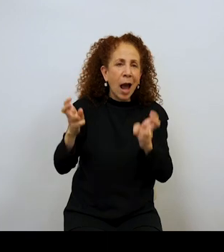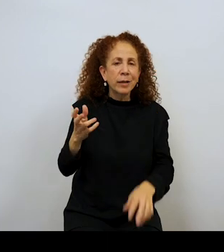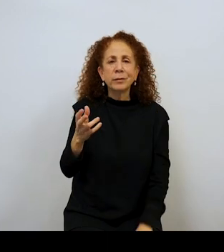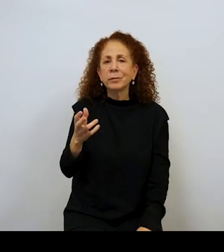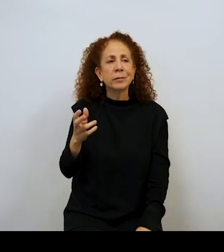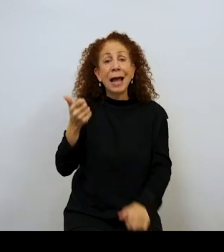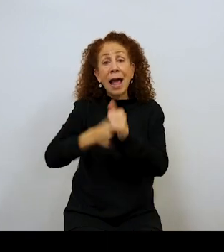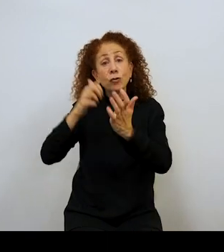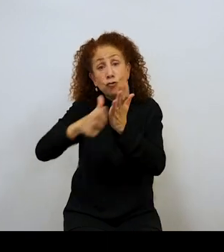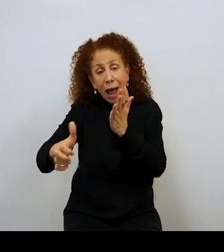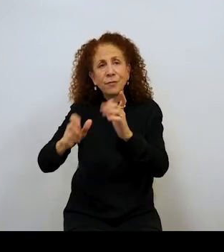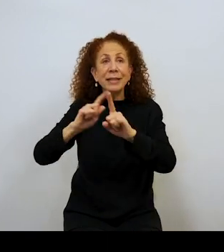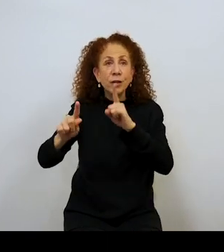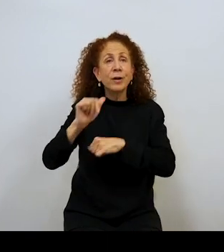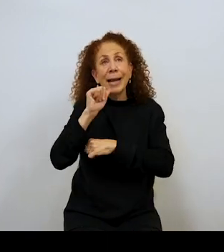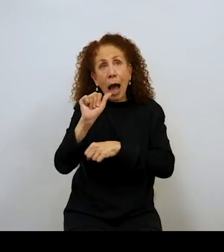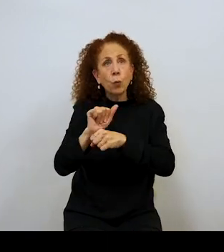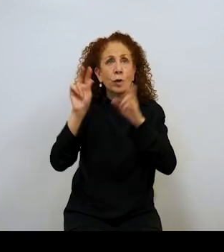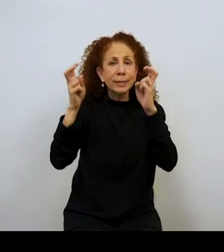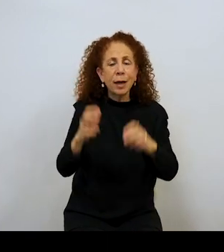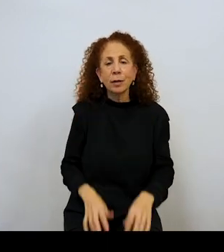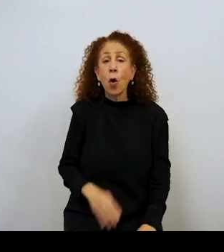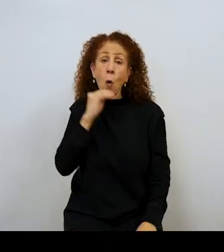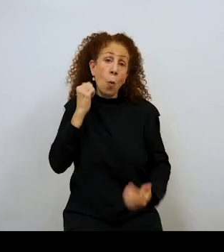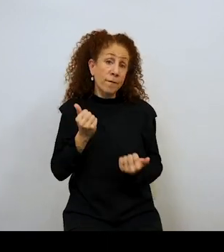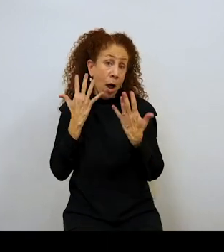Every draft has a different not working title. And with Home Fire,